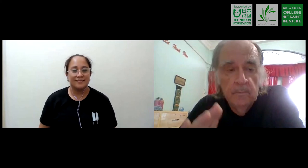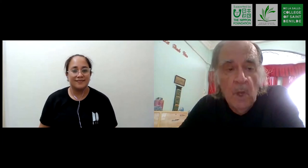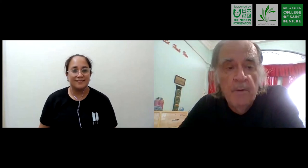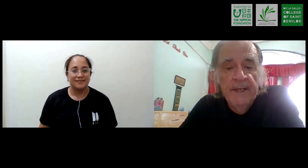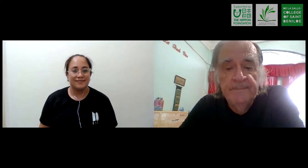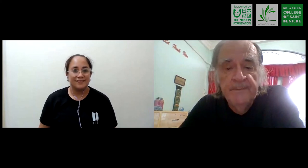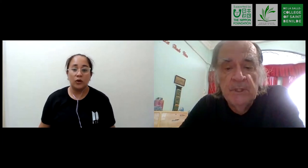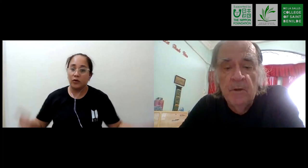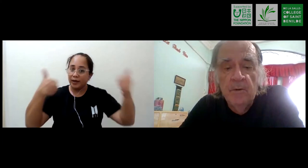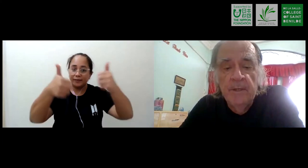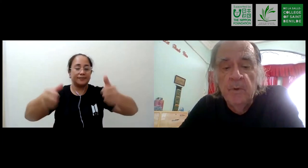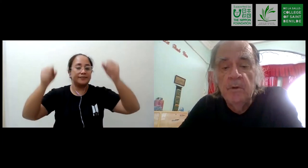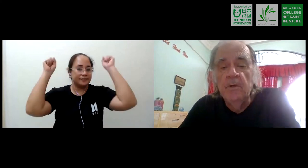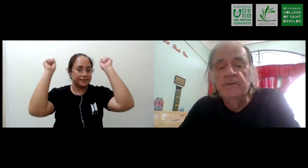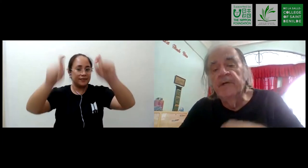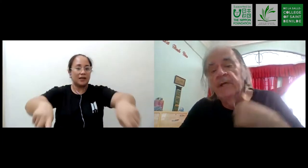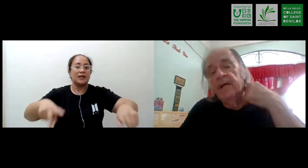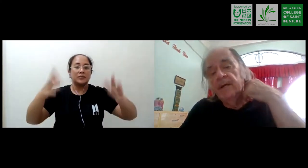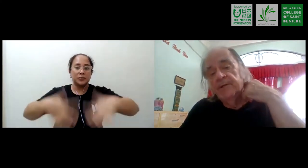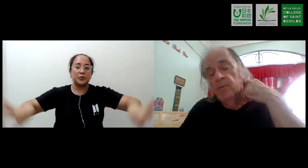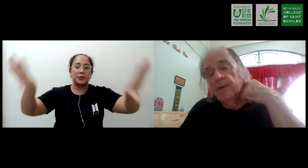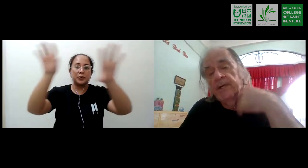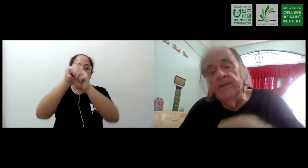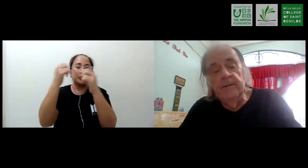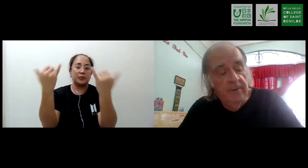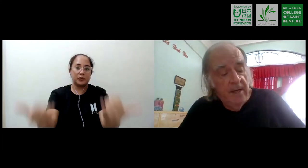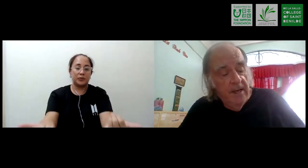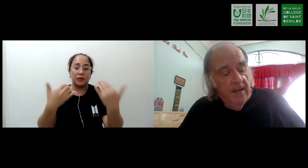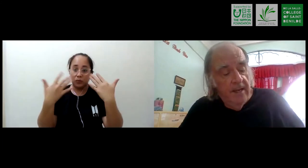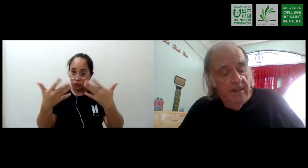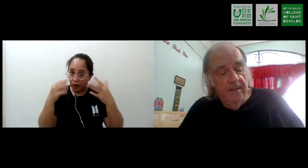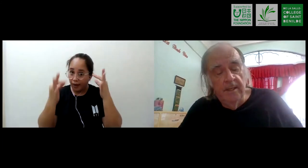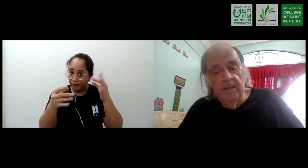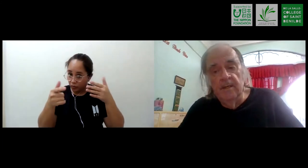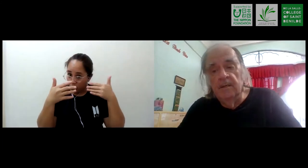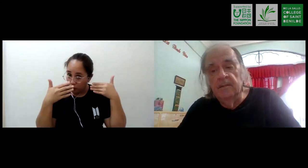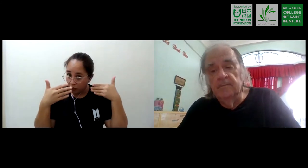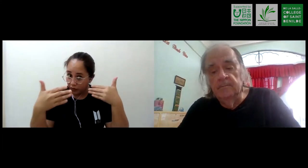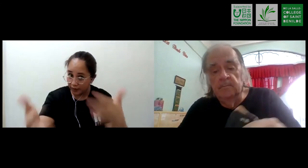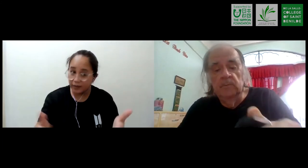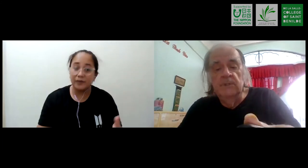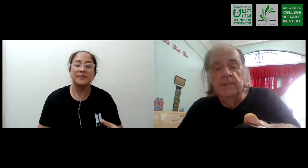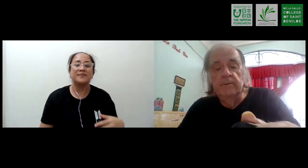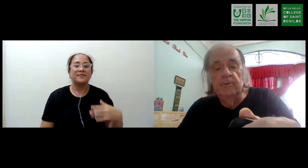All right, so then we'll close for today unless you want to continue. And then see you